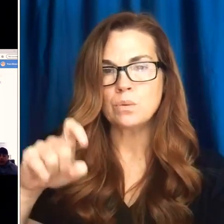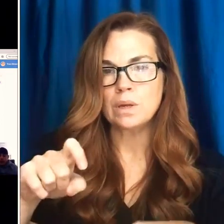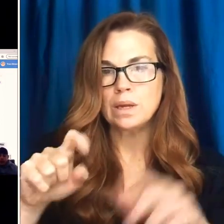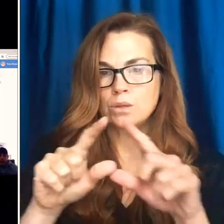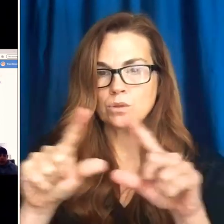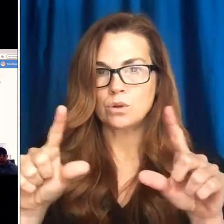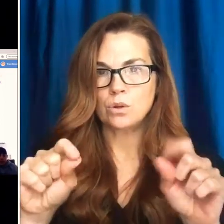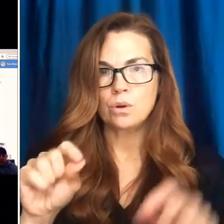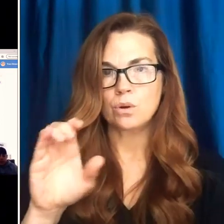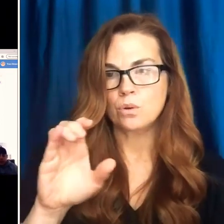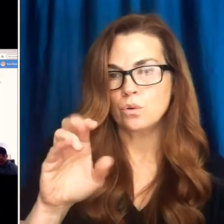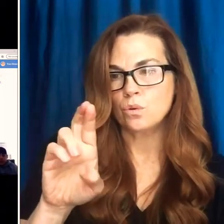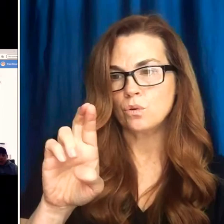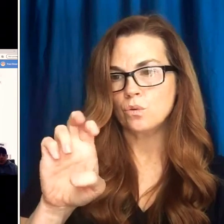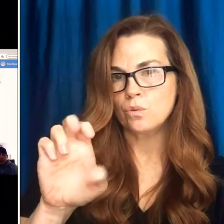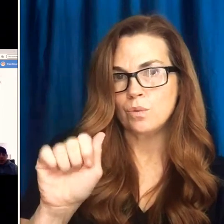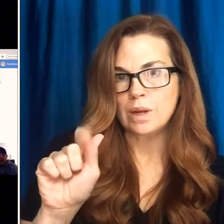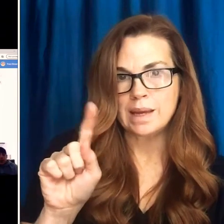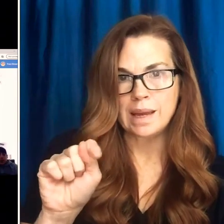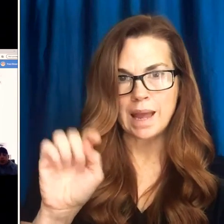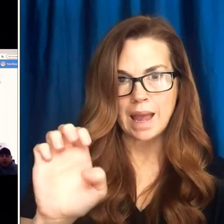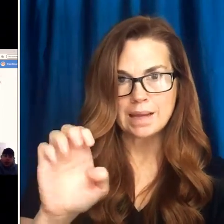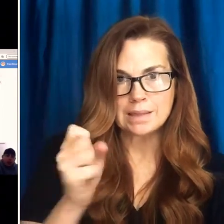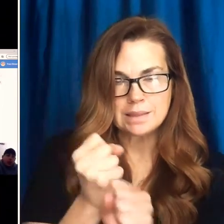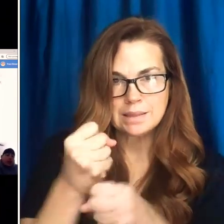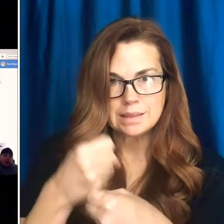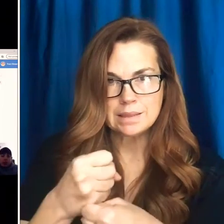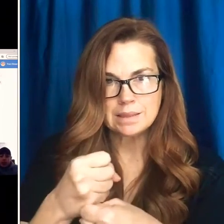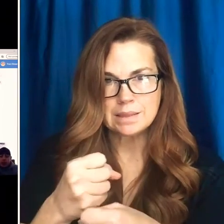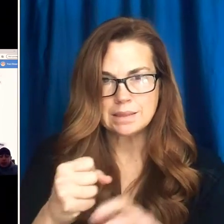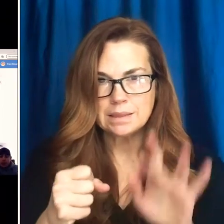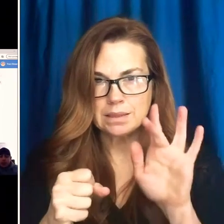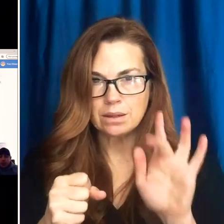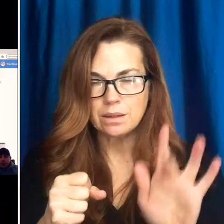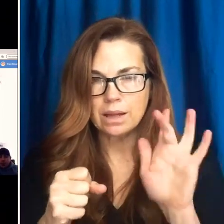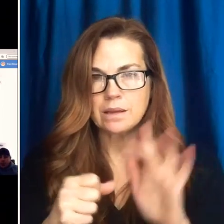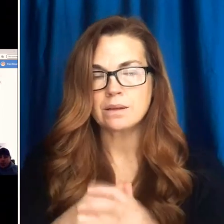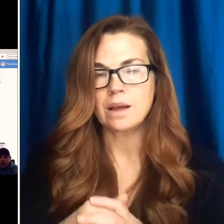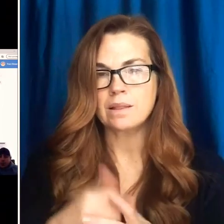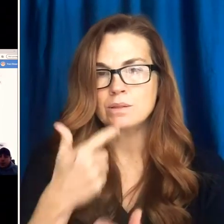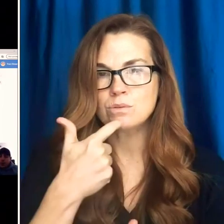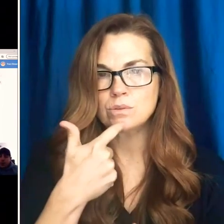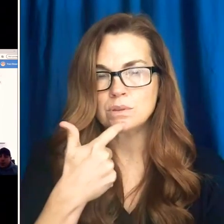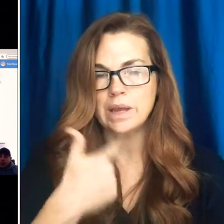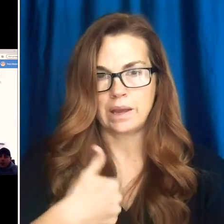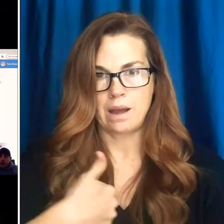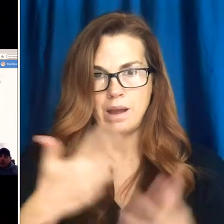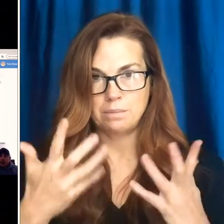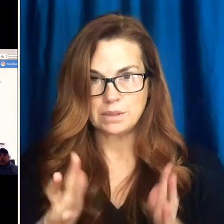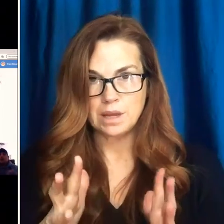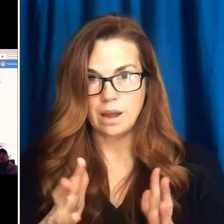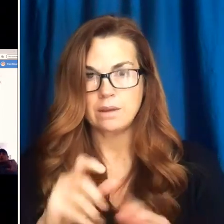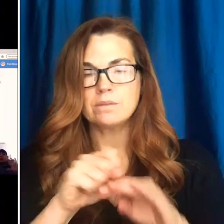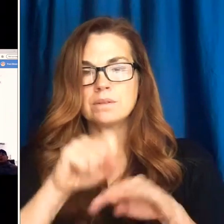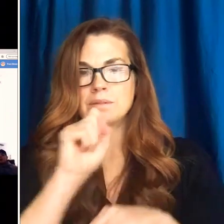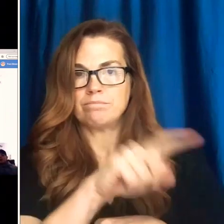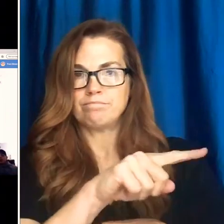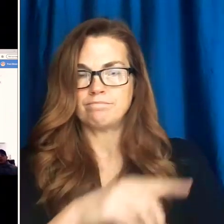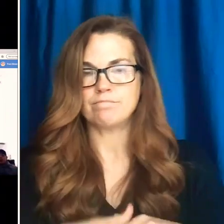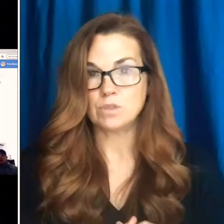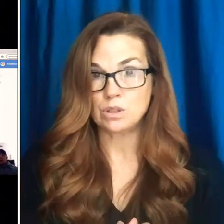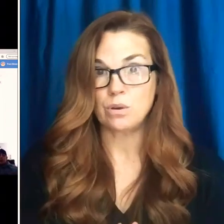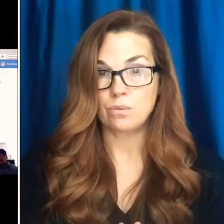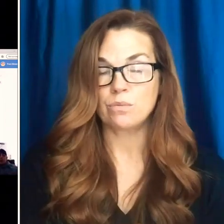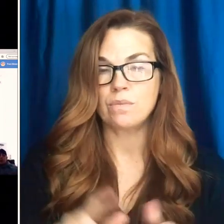I am done, and you'll click Submit. Once you click submit, you are done with